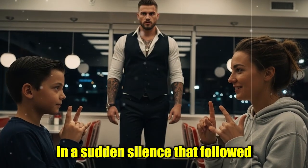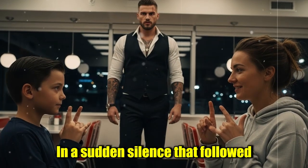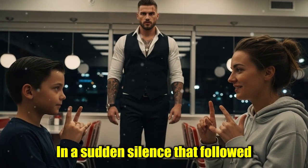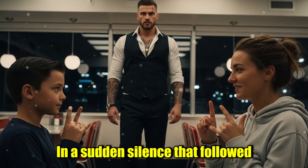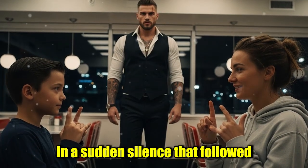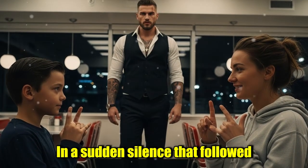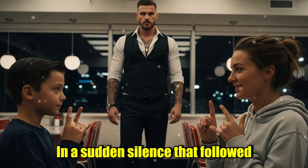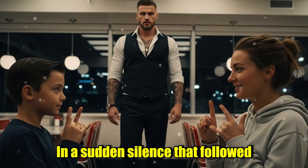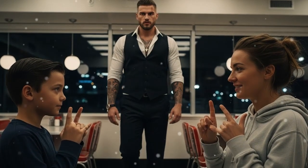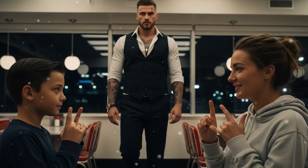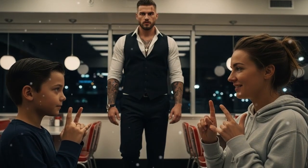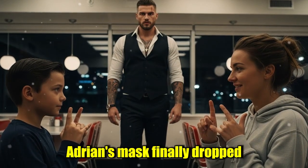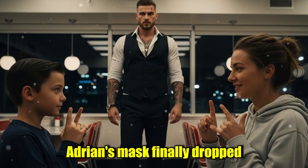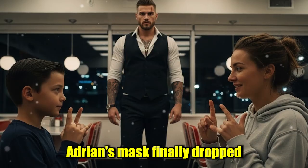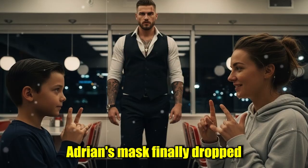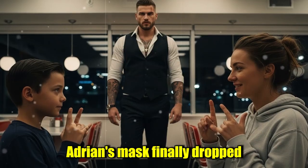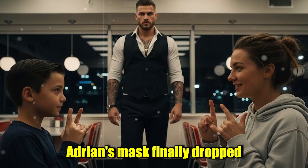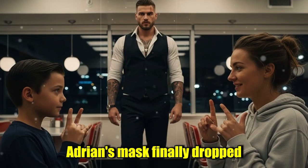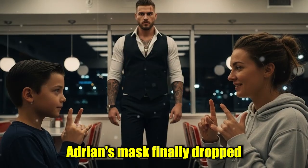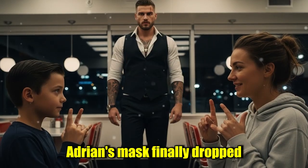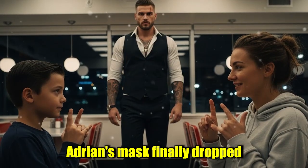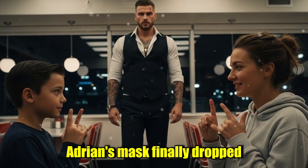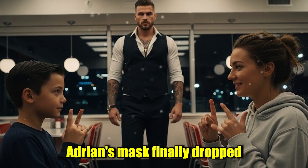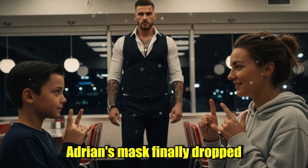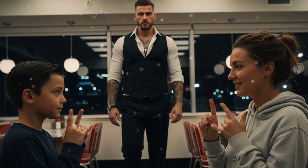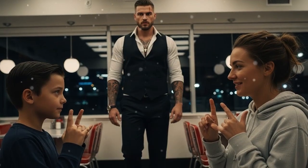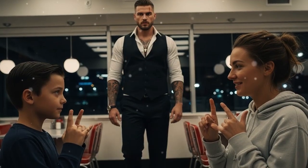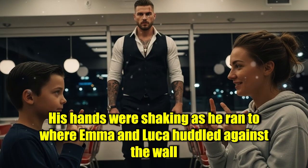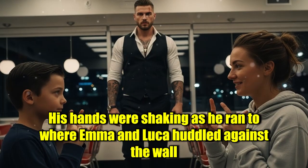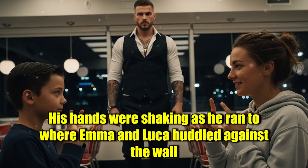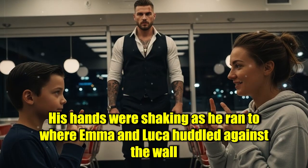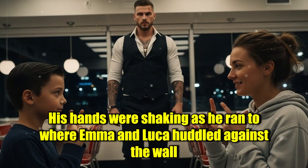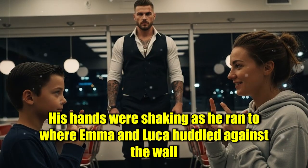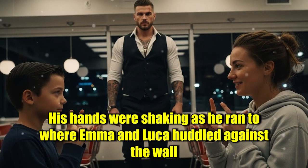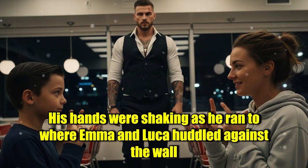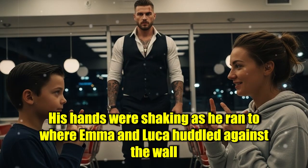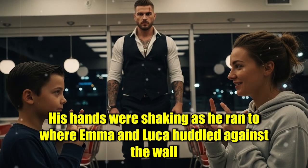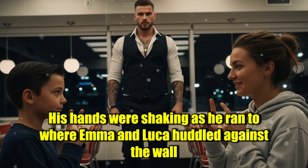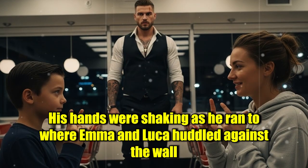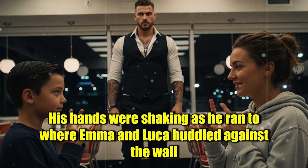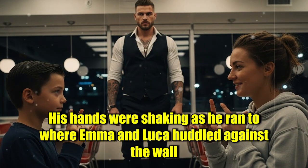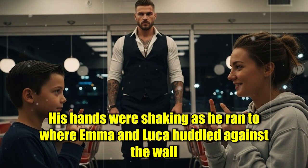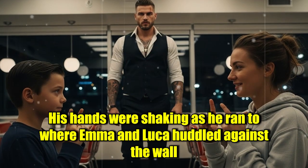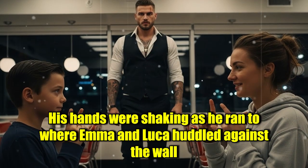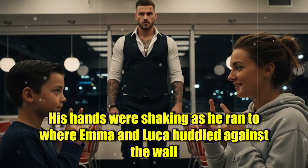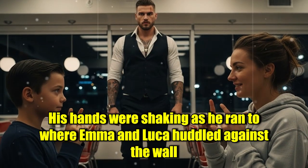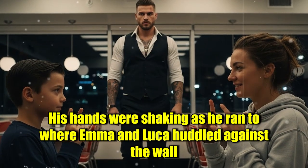sudden silence that followed, Adrian's mask finally dropped. His hands were shaking as he ran to where Emma and Luca huddled